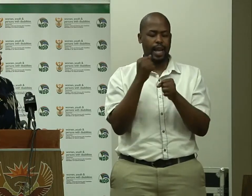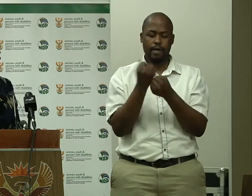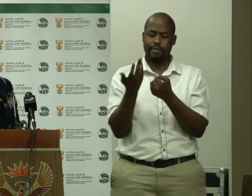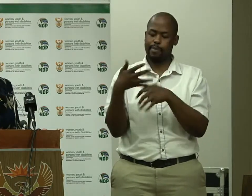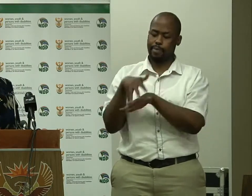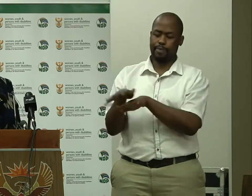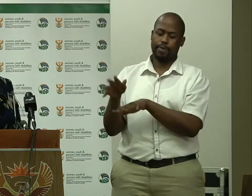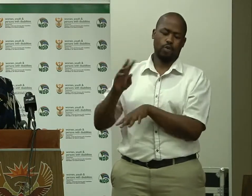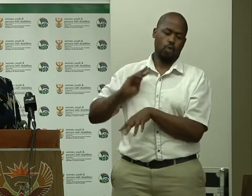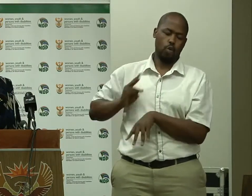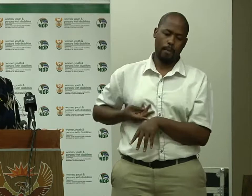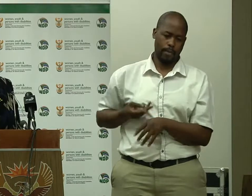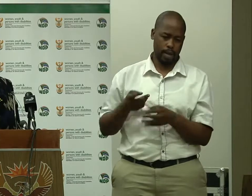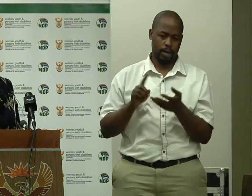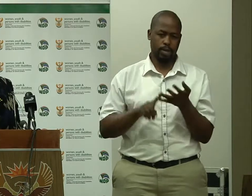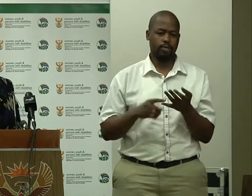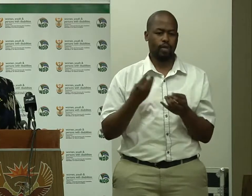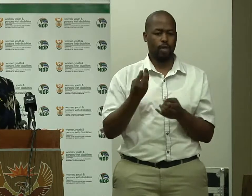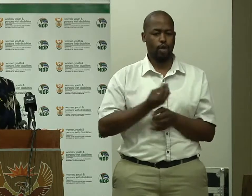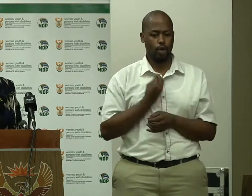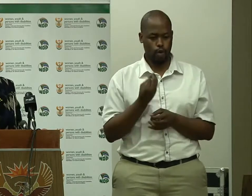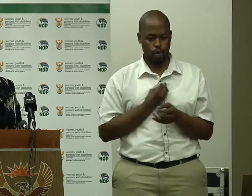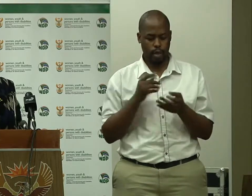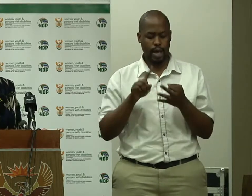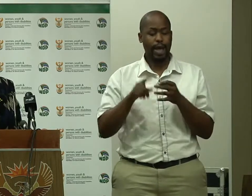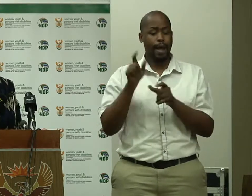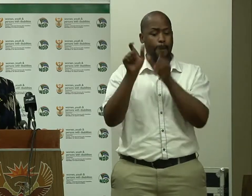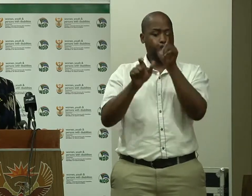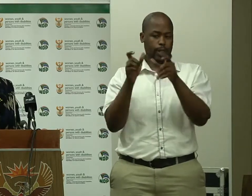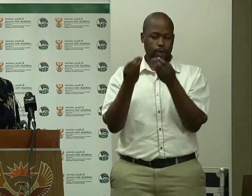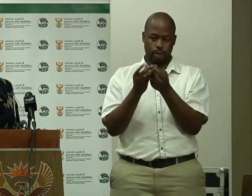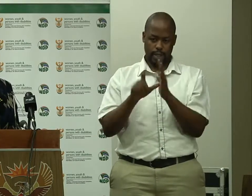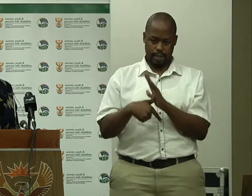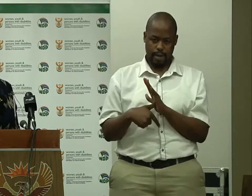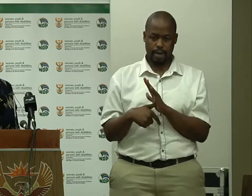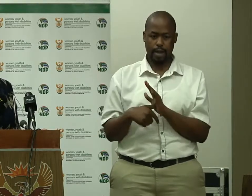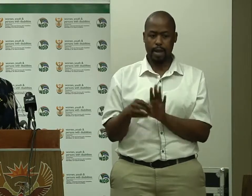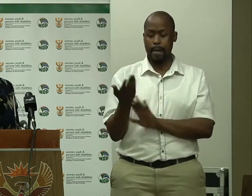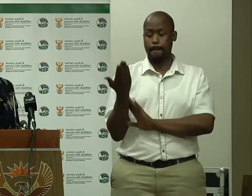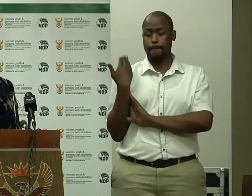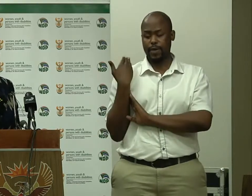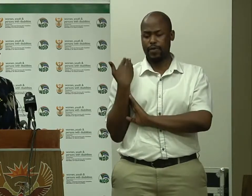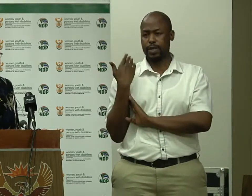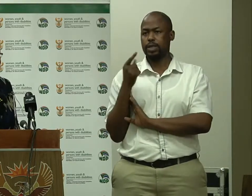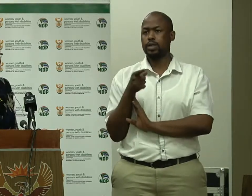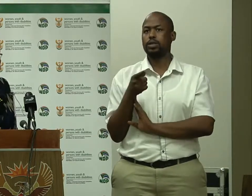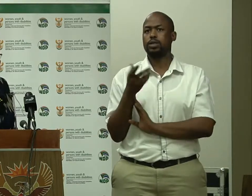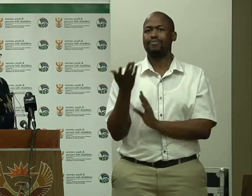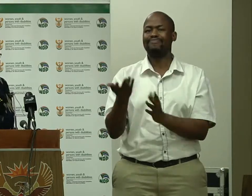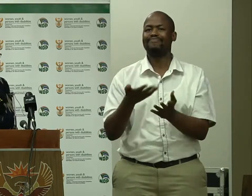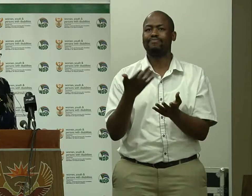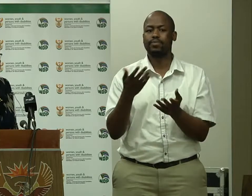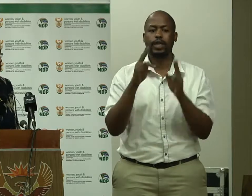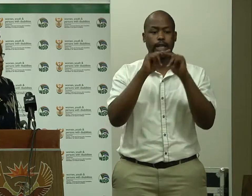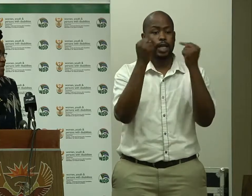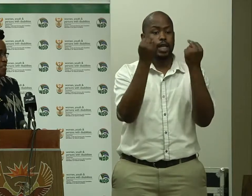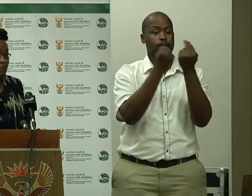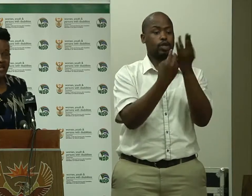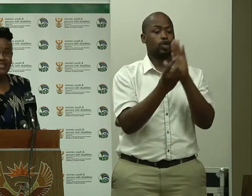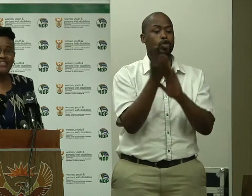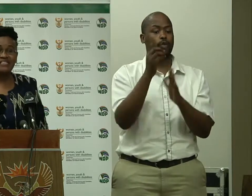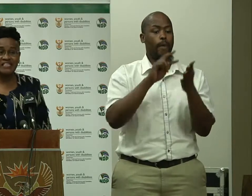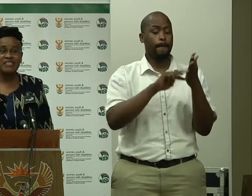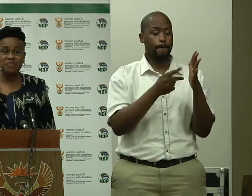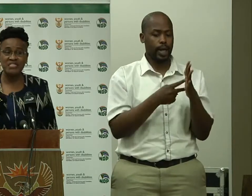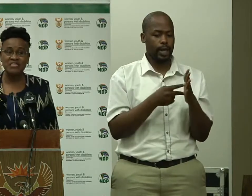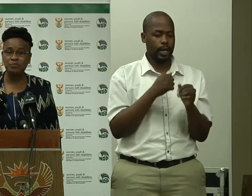women, young persons and persons with disabilities. Previously, even the National Development